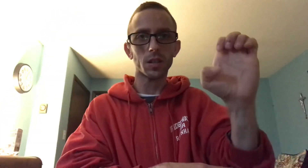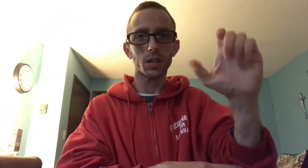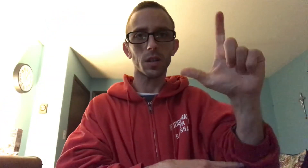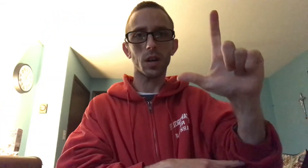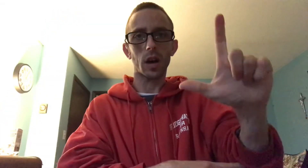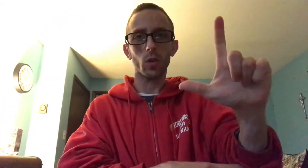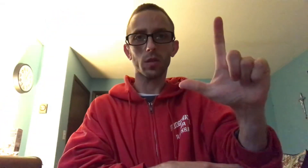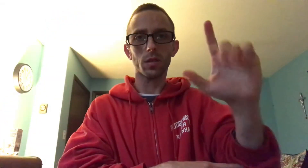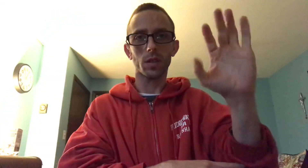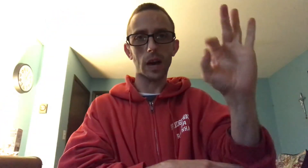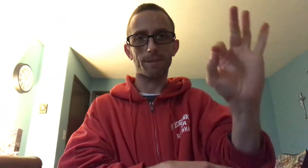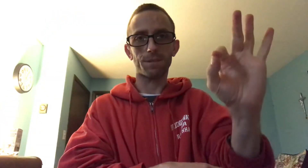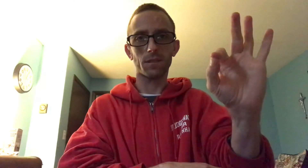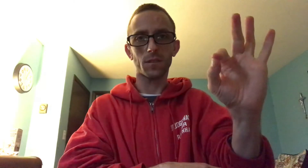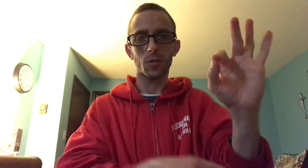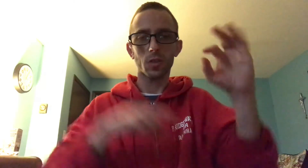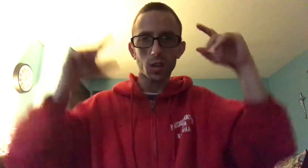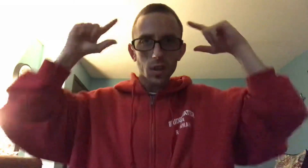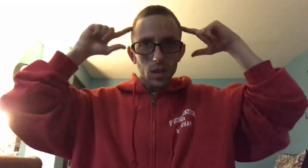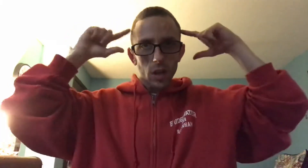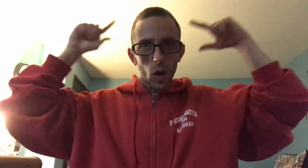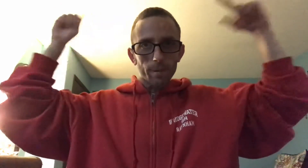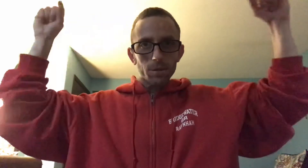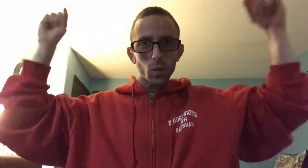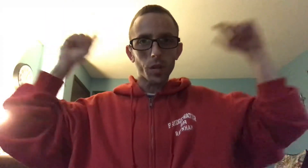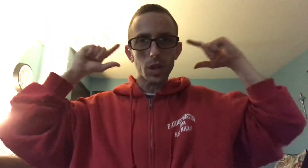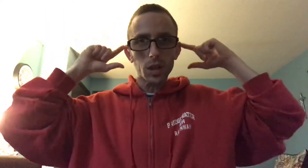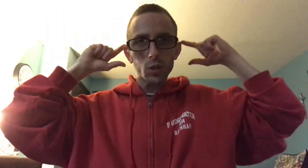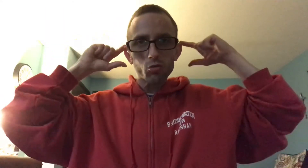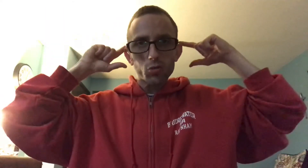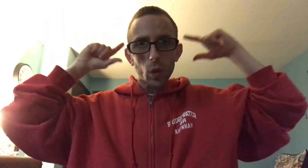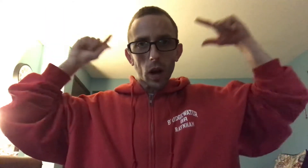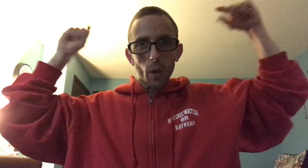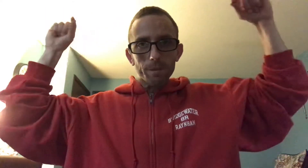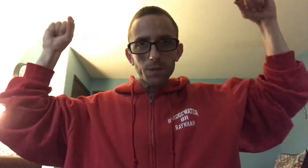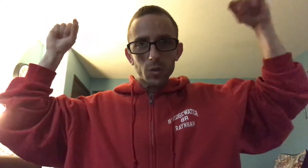L, yeah, Elf, with an E, so Elf.